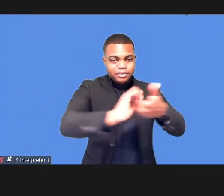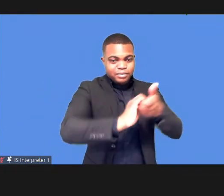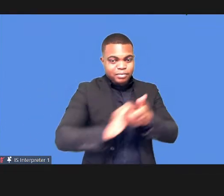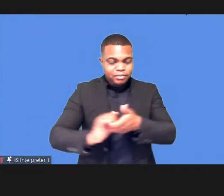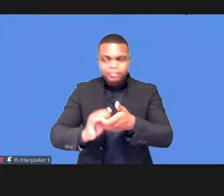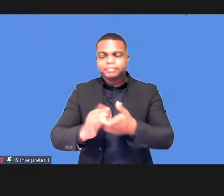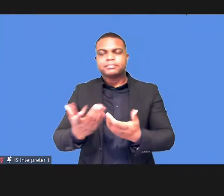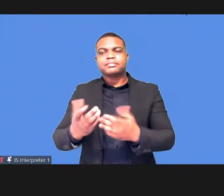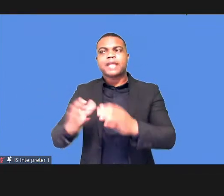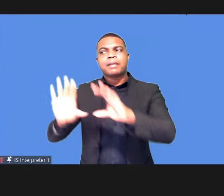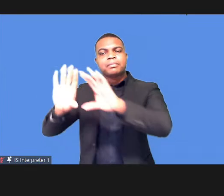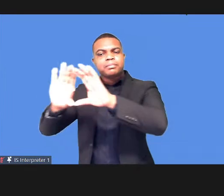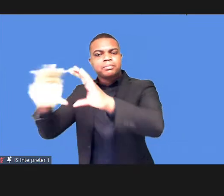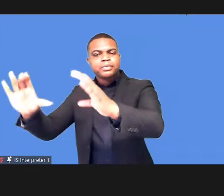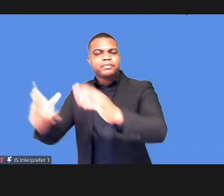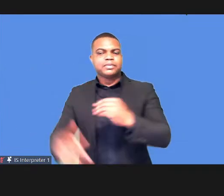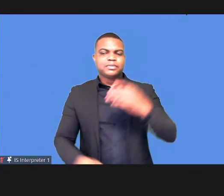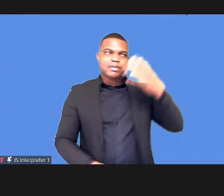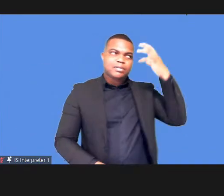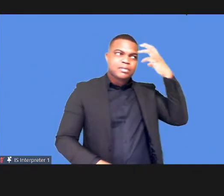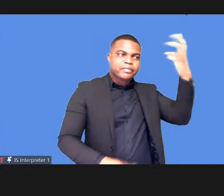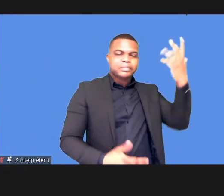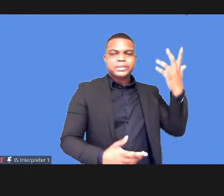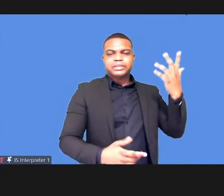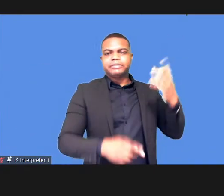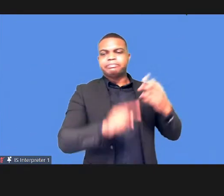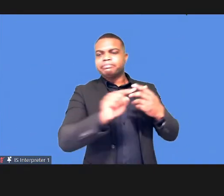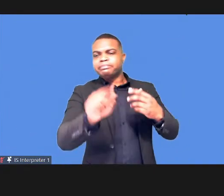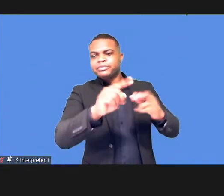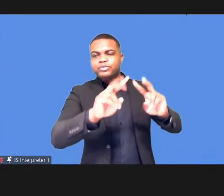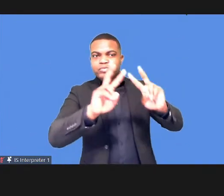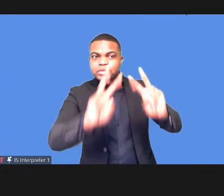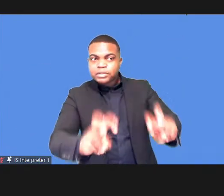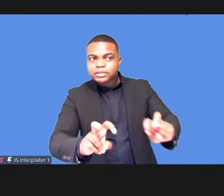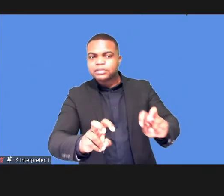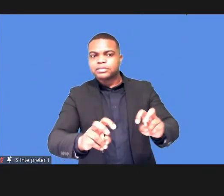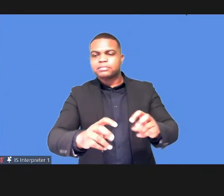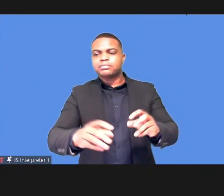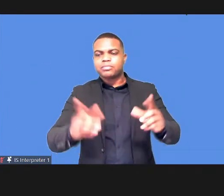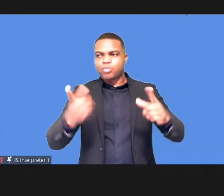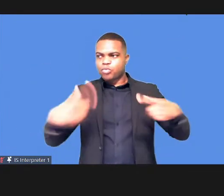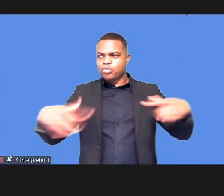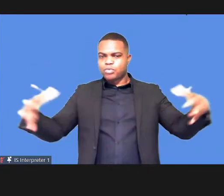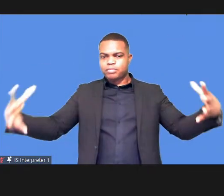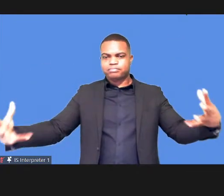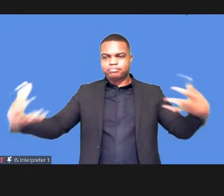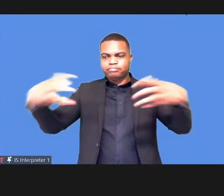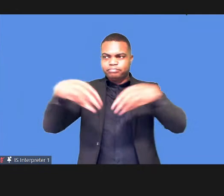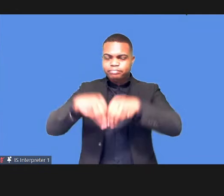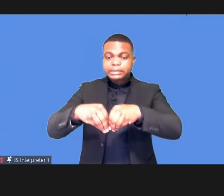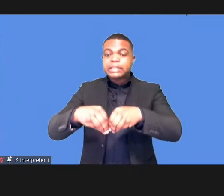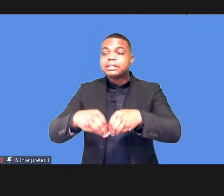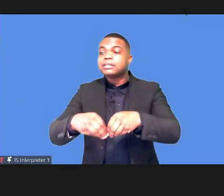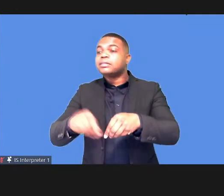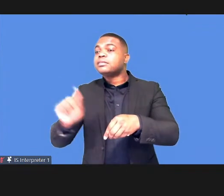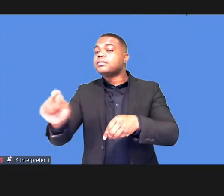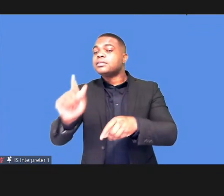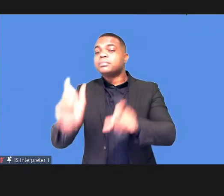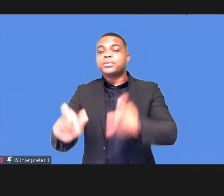citizens and civil societies. And these systems that will also integrate new